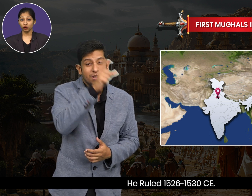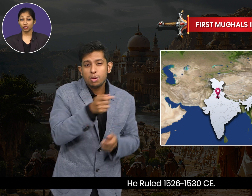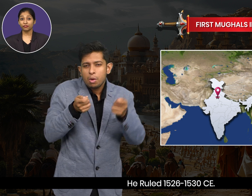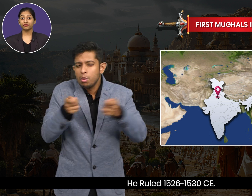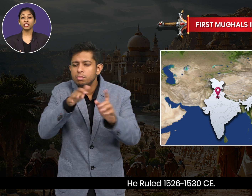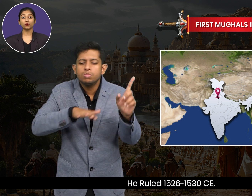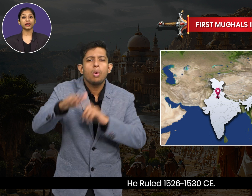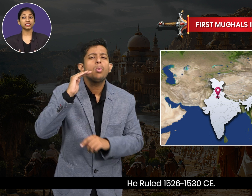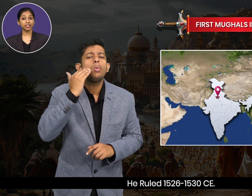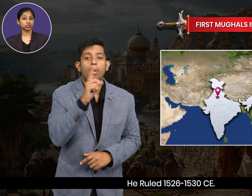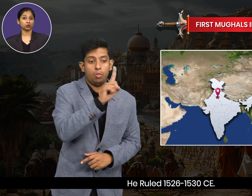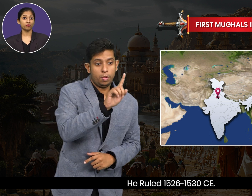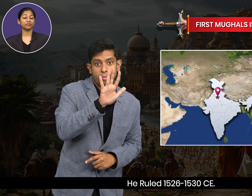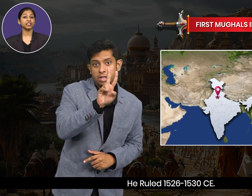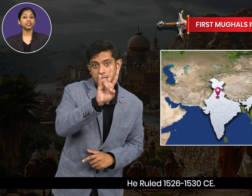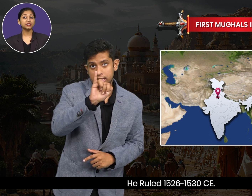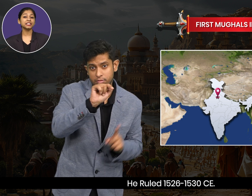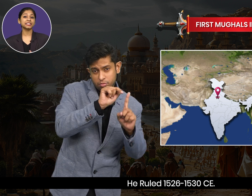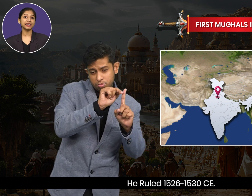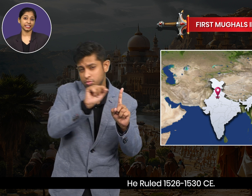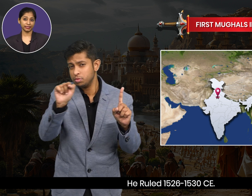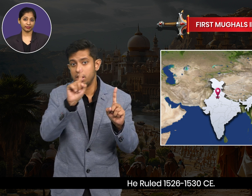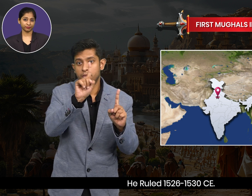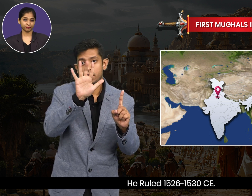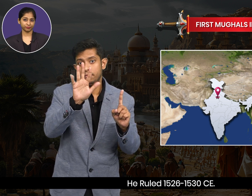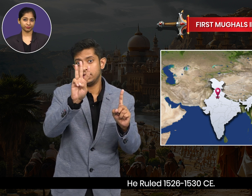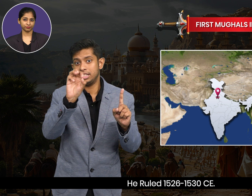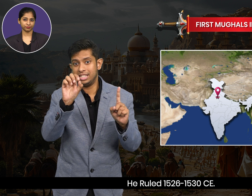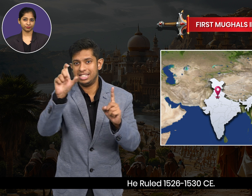He ruled 1526 to 1530 CE.